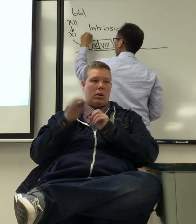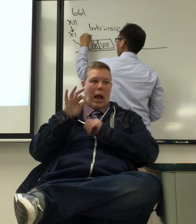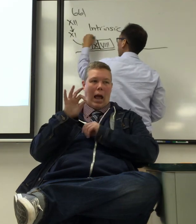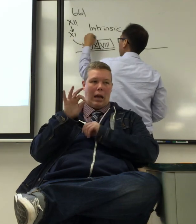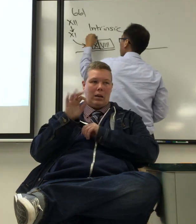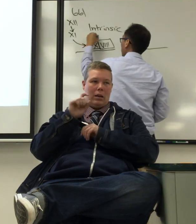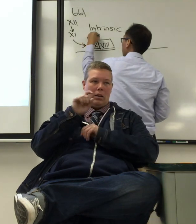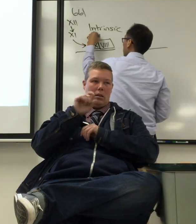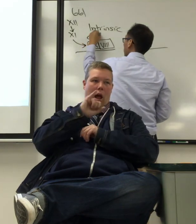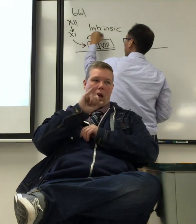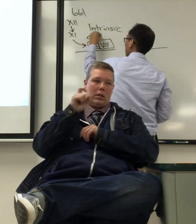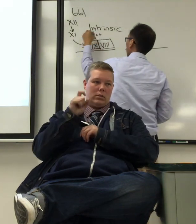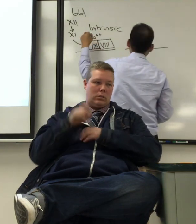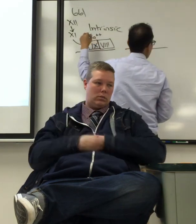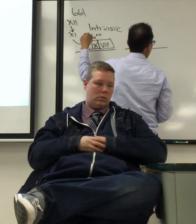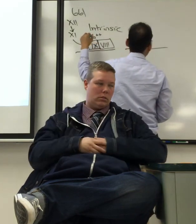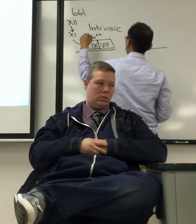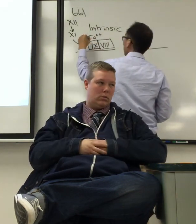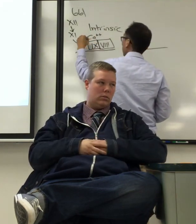I want to throw in calcium there too.